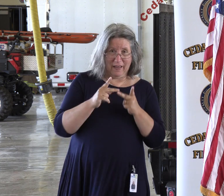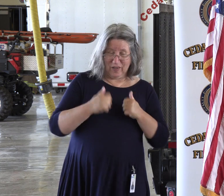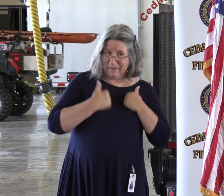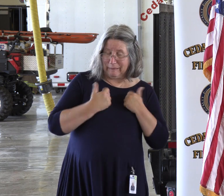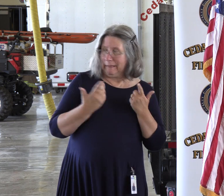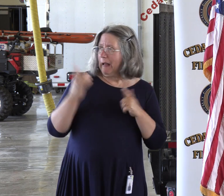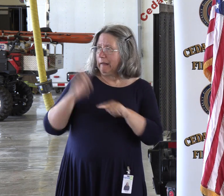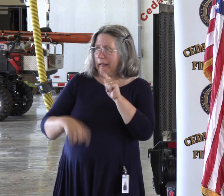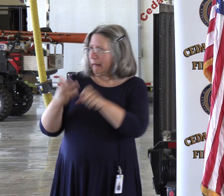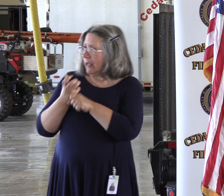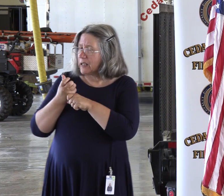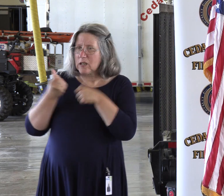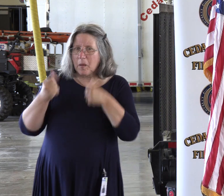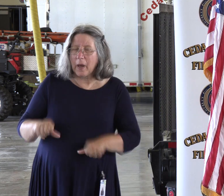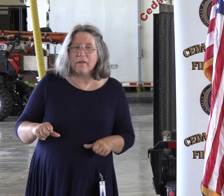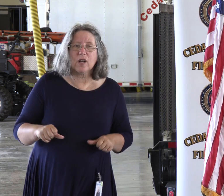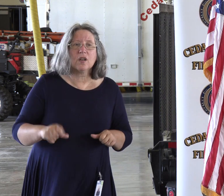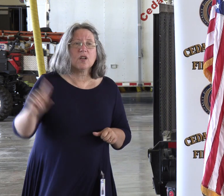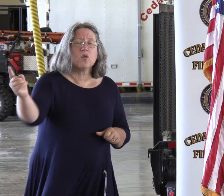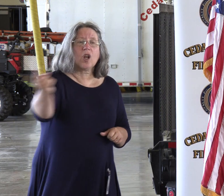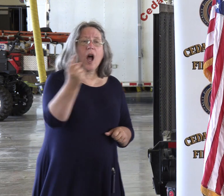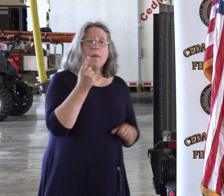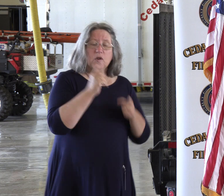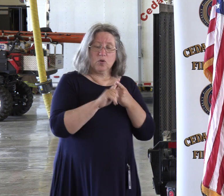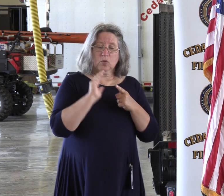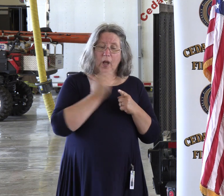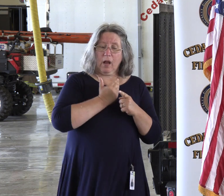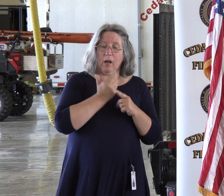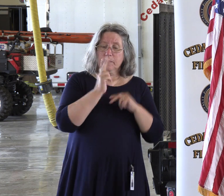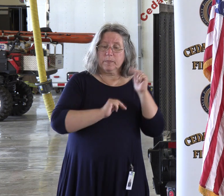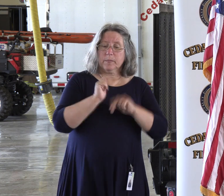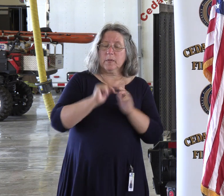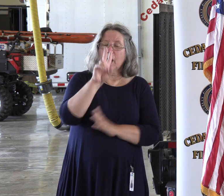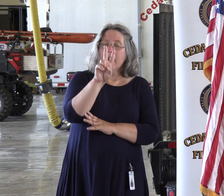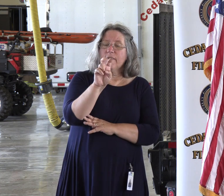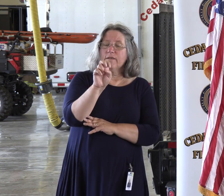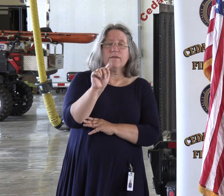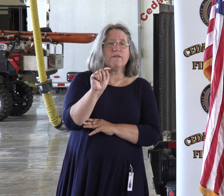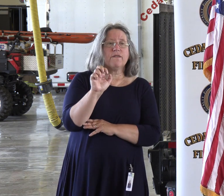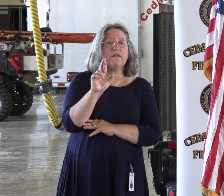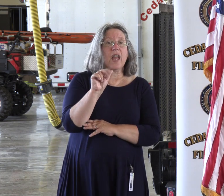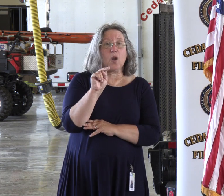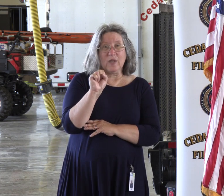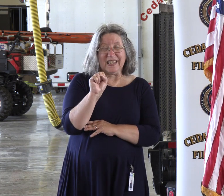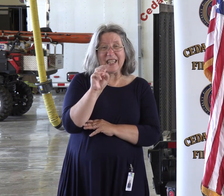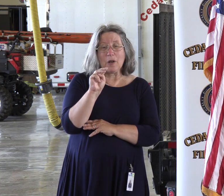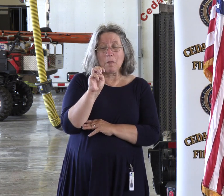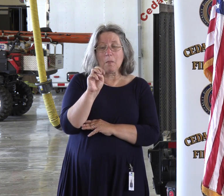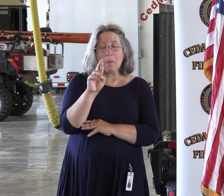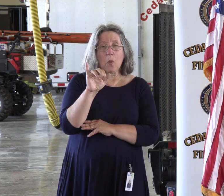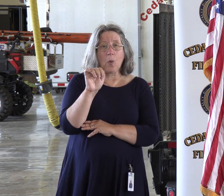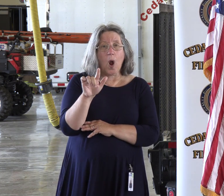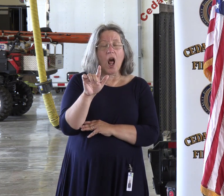get their deposit to move on, please come to the Veterans Memorial Building and their shelter, and Red Cross will